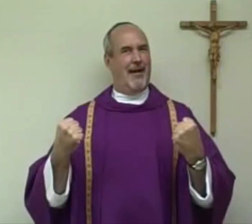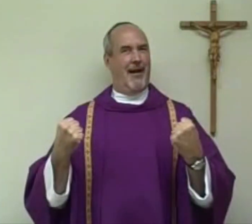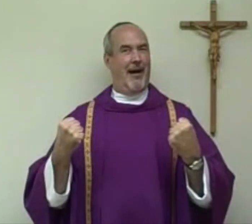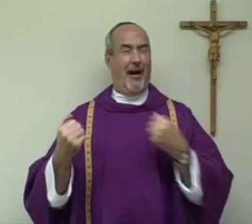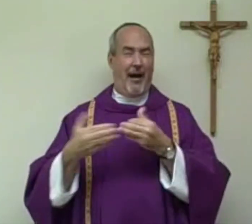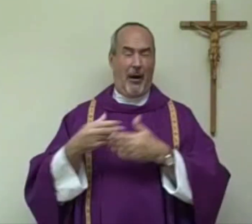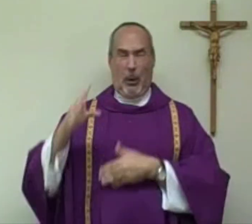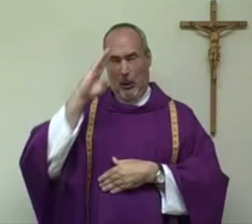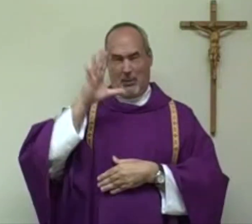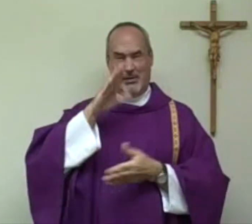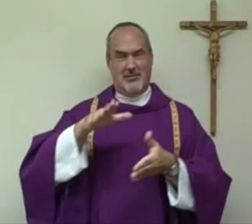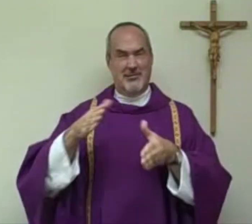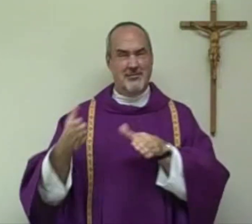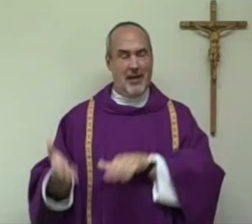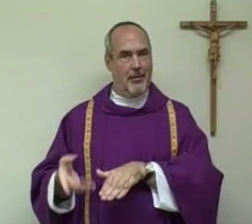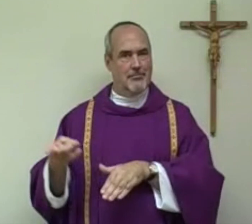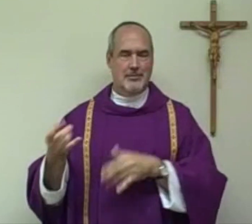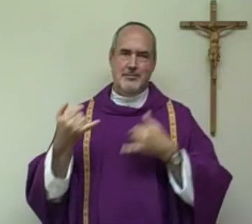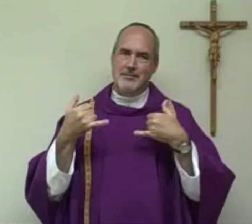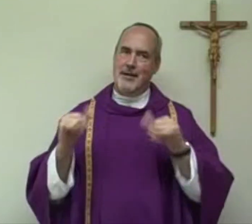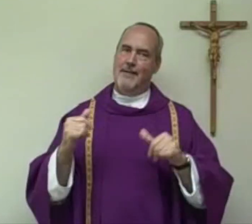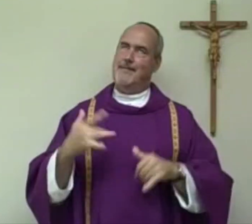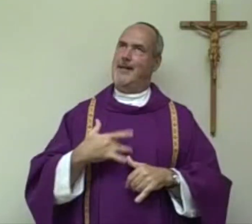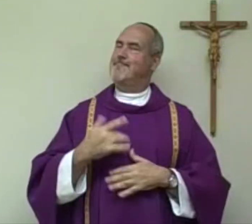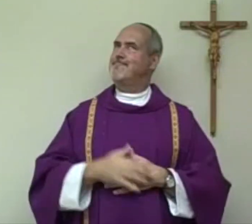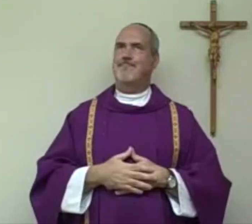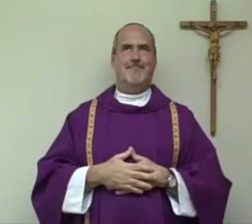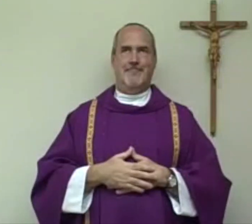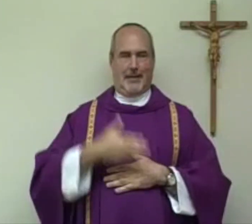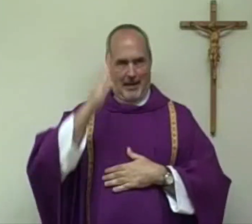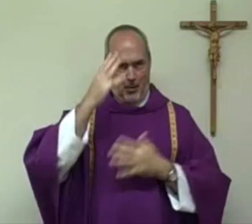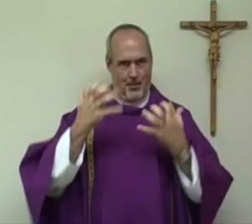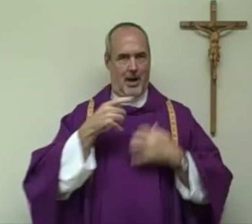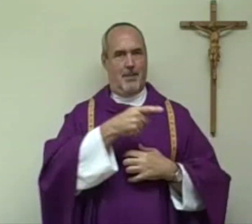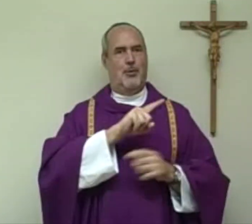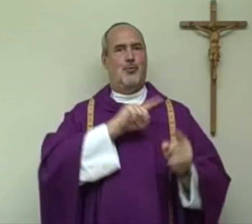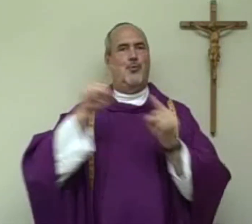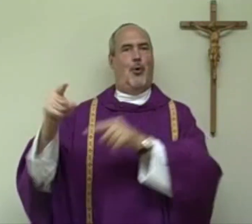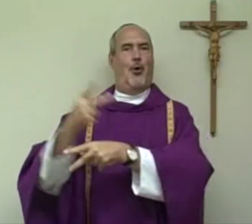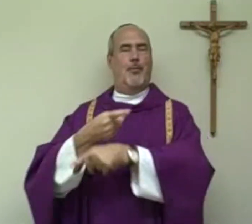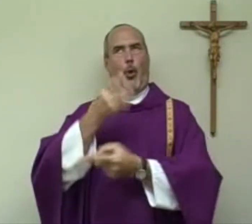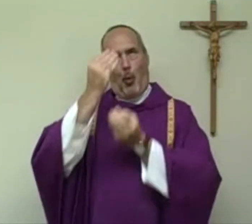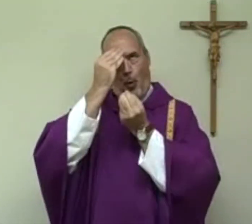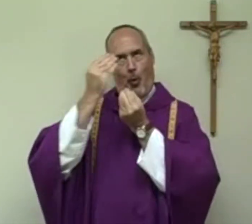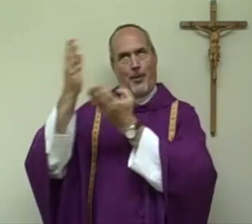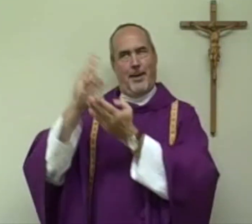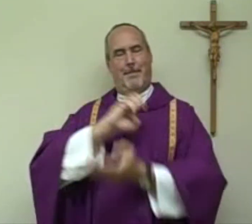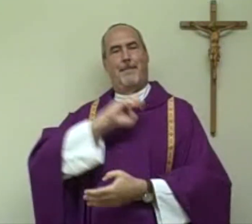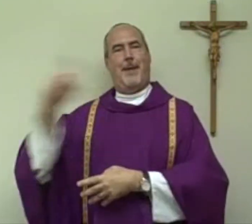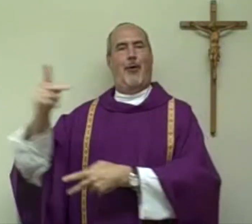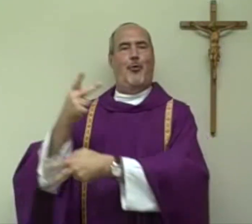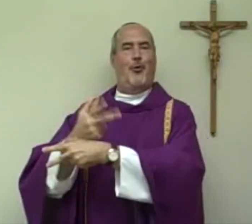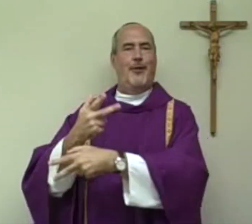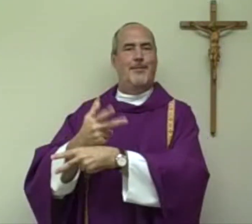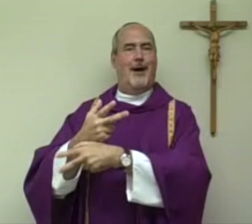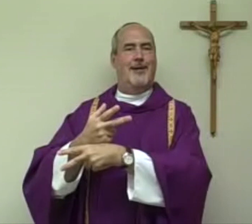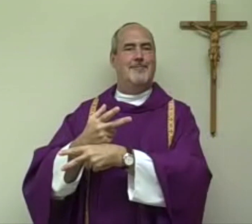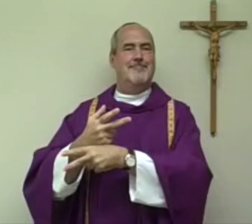martyr. How brave of him! He knew that he would perish, yet he knew that God wanted him to go back